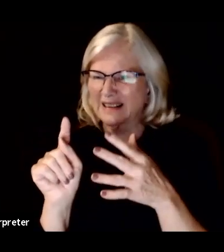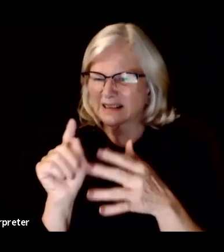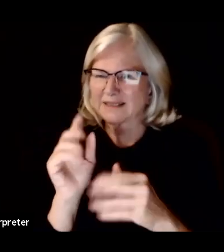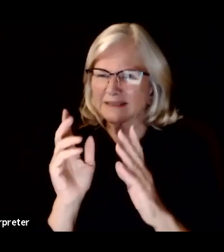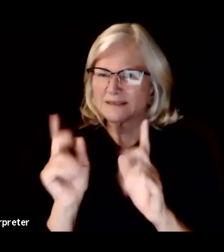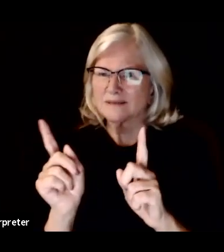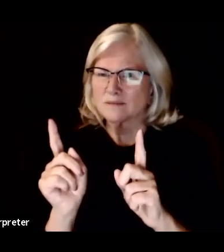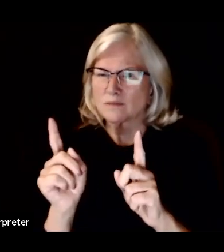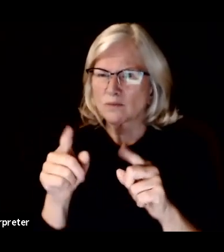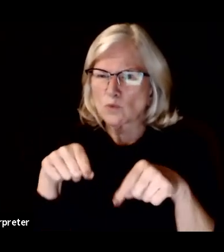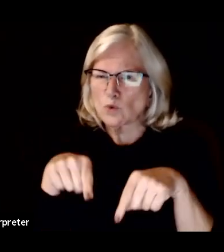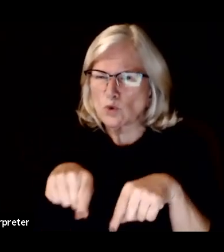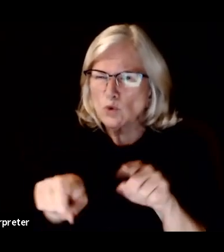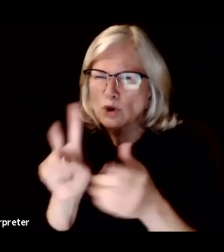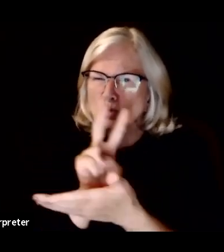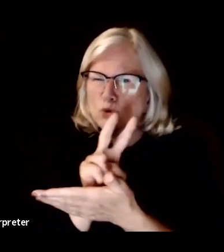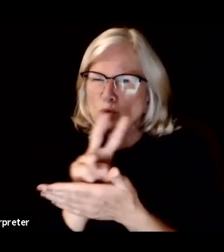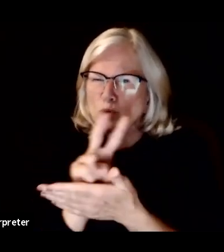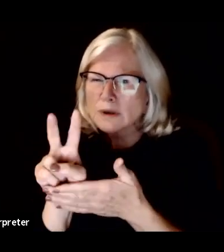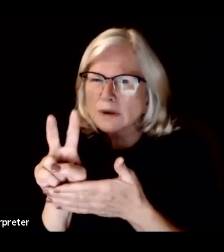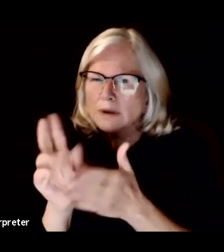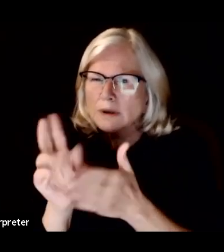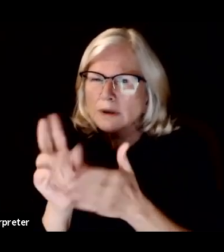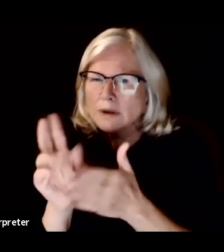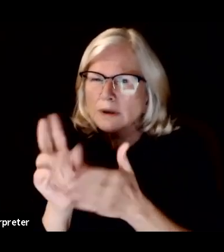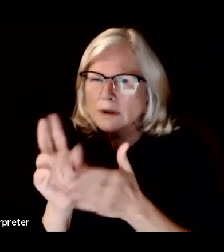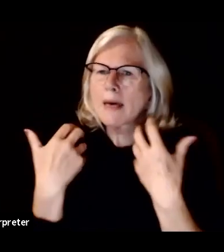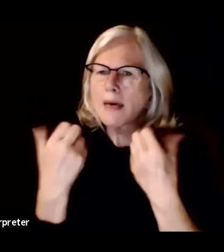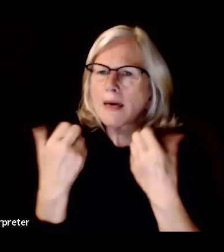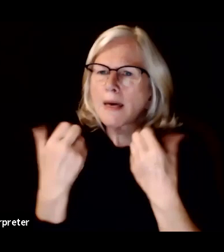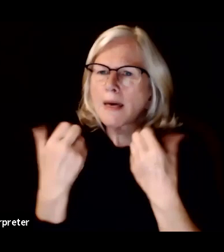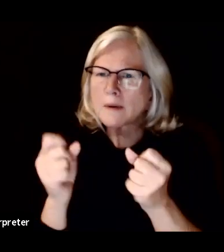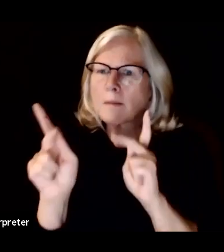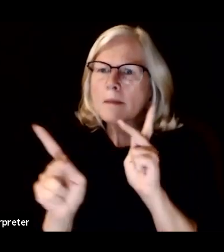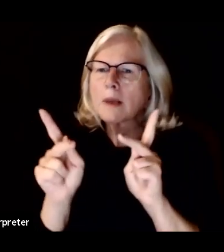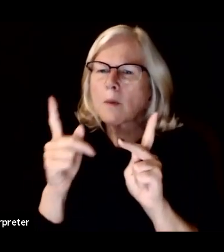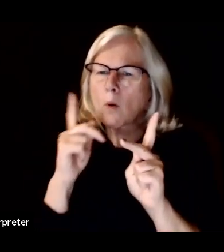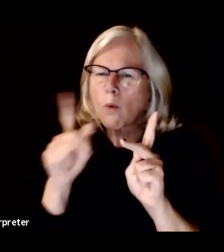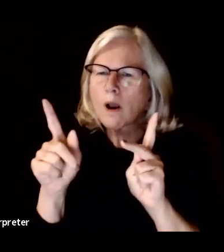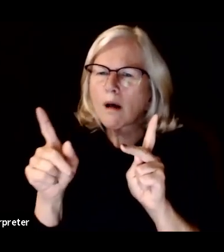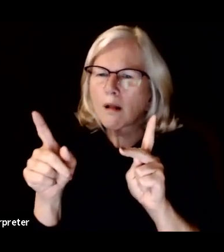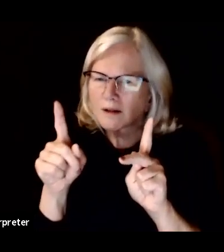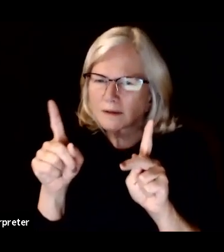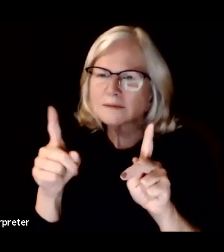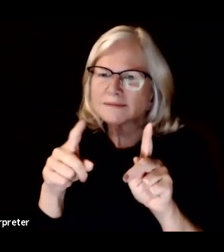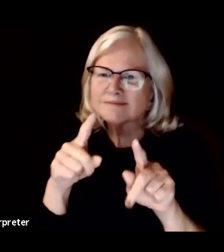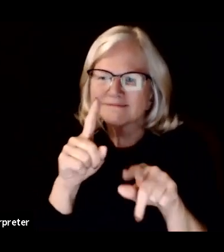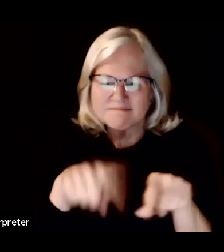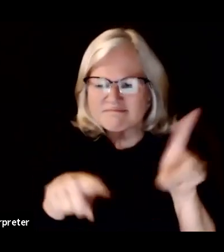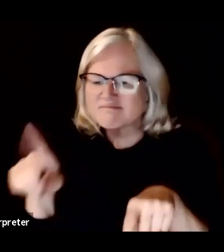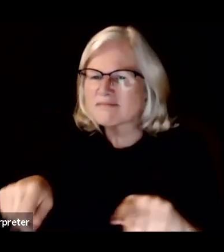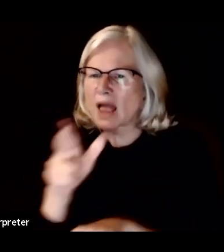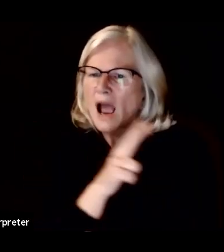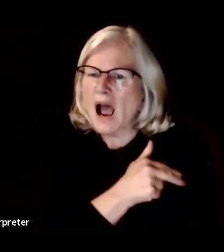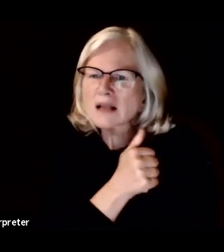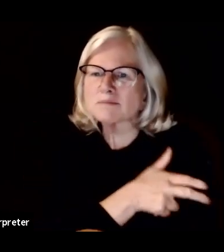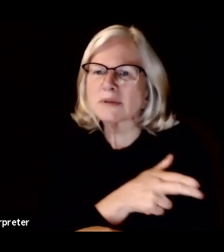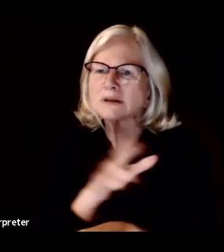visit randomly selected households in 180 pre-selected sites around